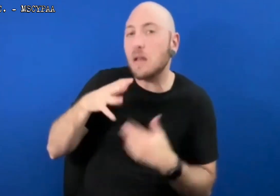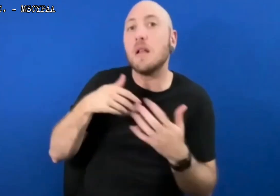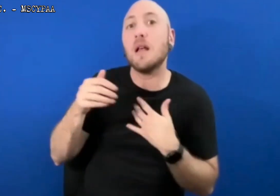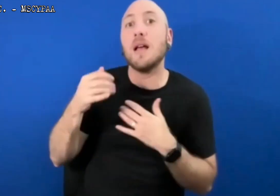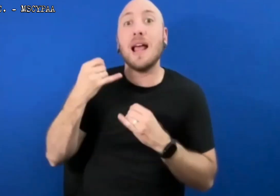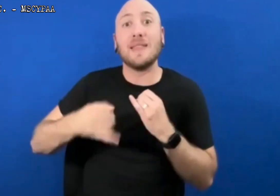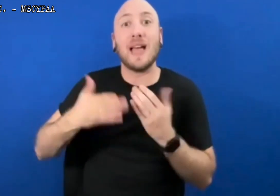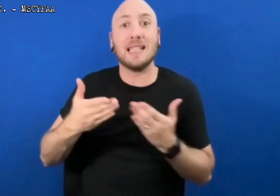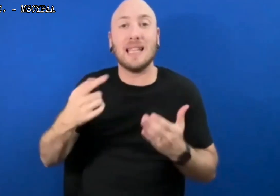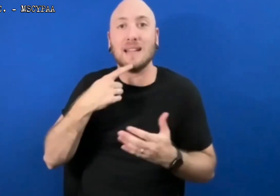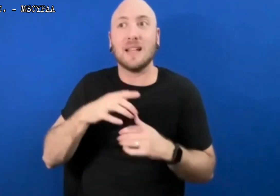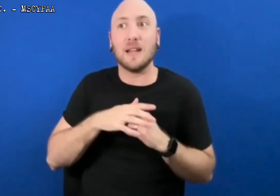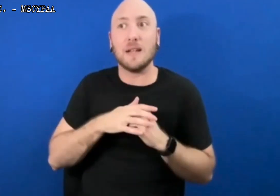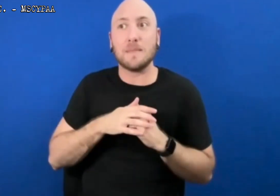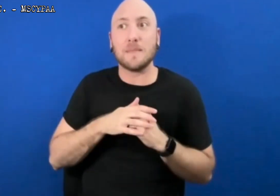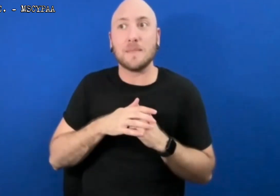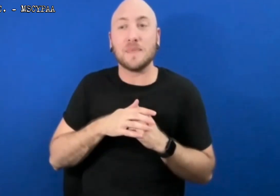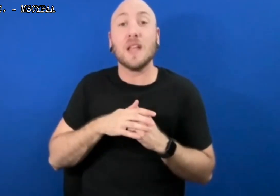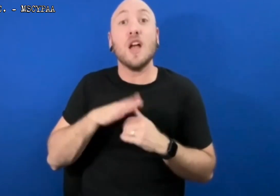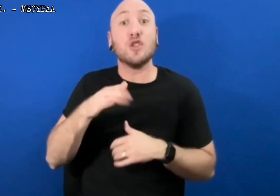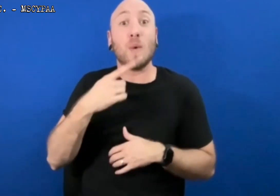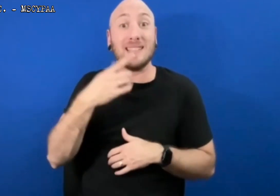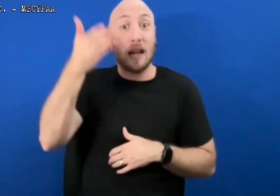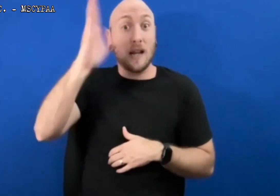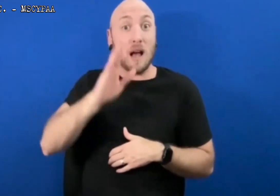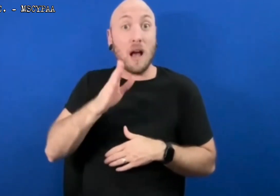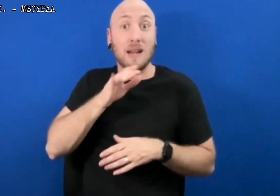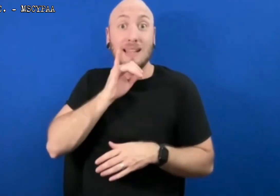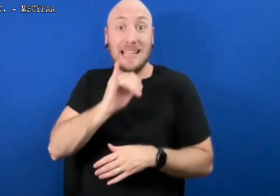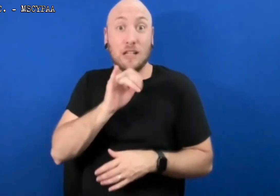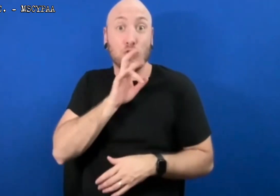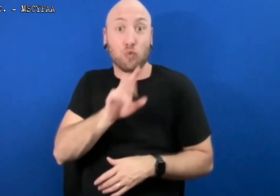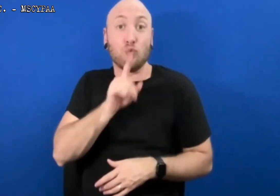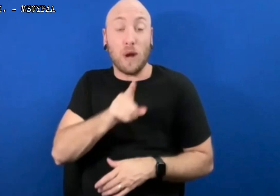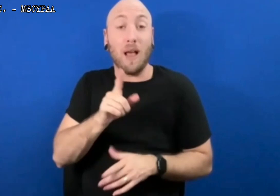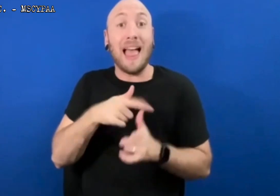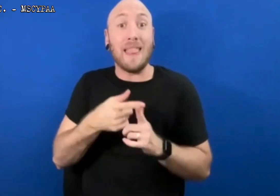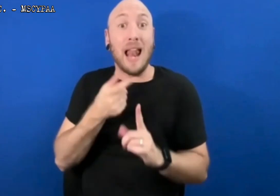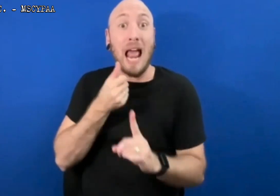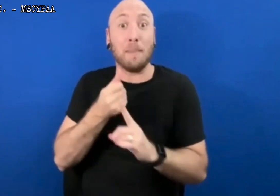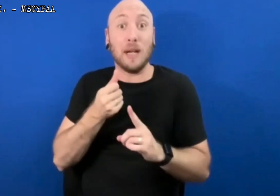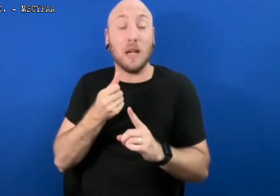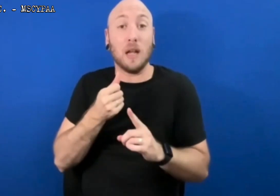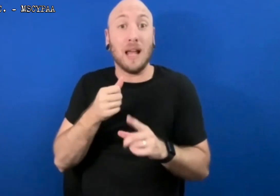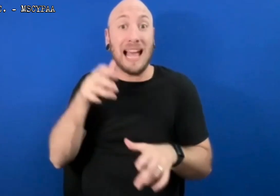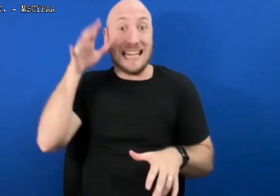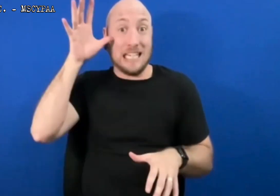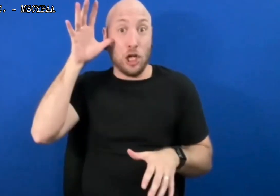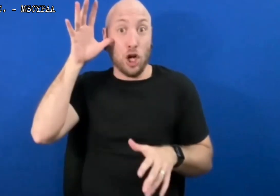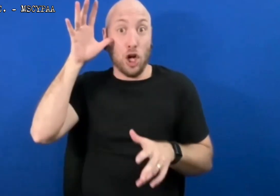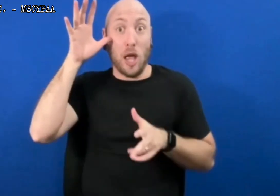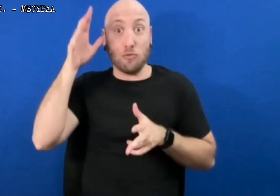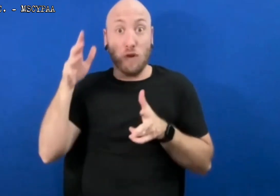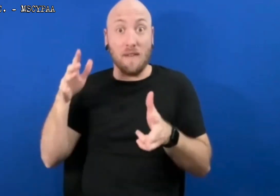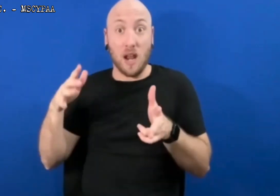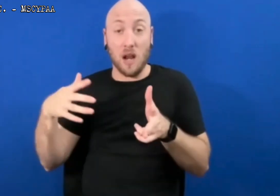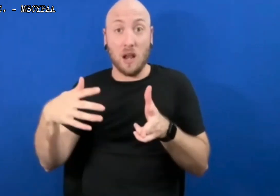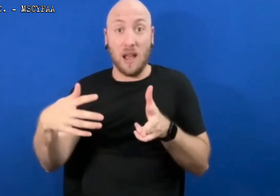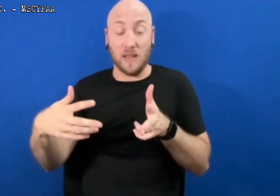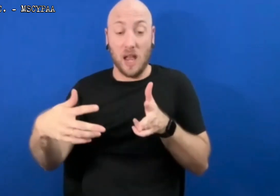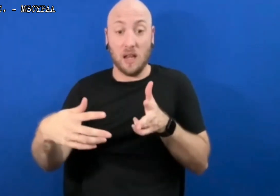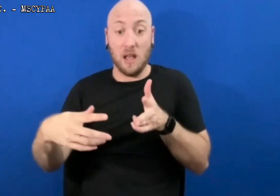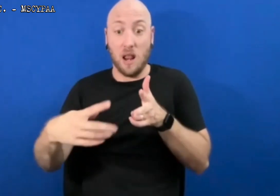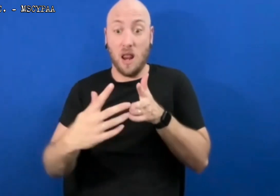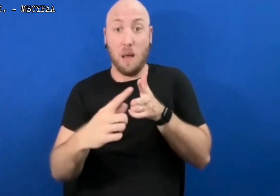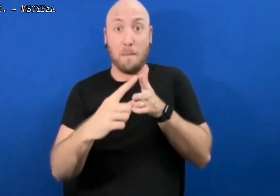is God is real. And we hit a deer, like literally hit a deer. Car is totaled. Like I've never had that happen before.